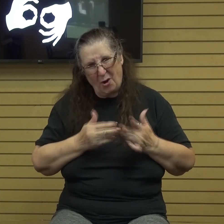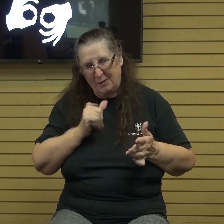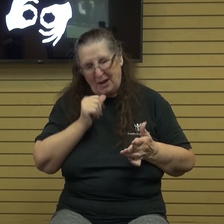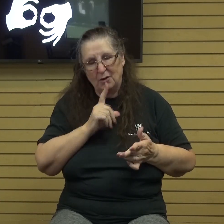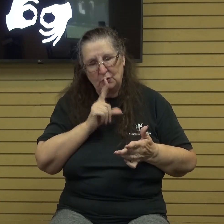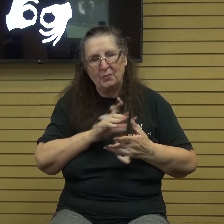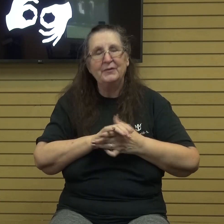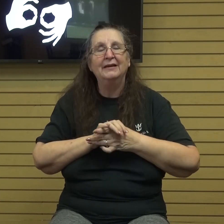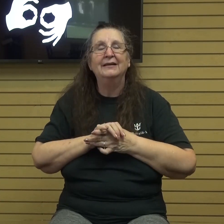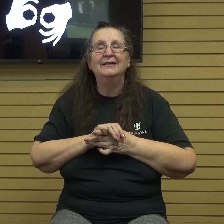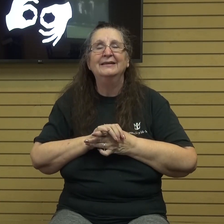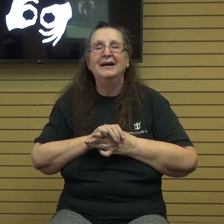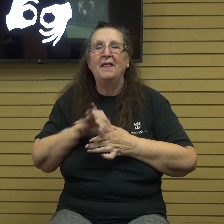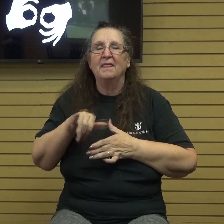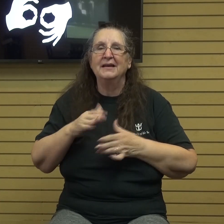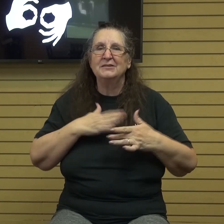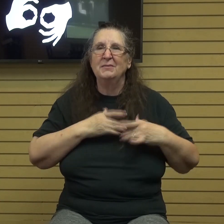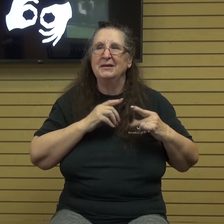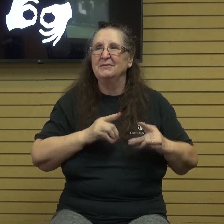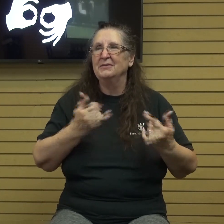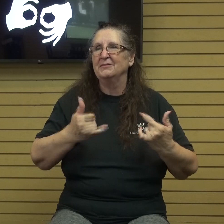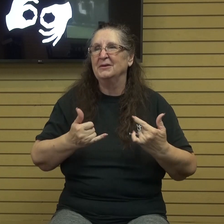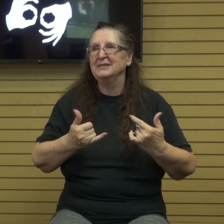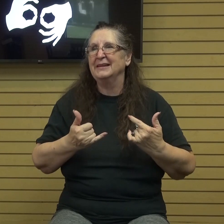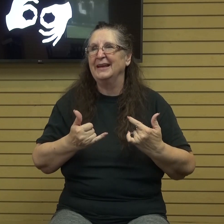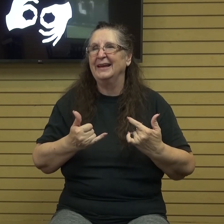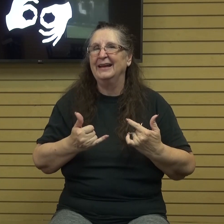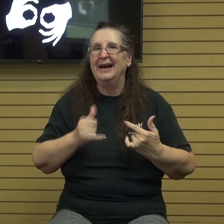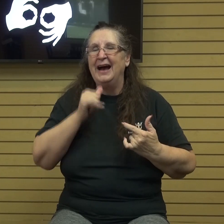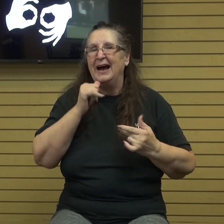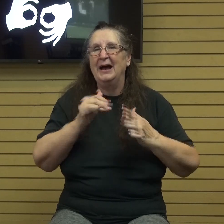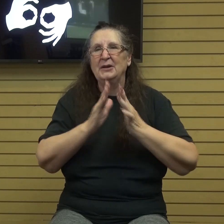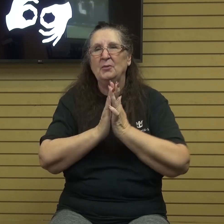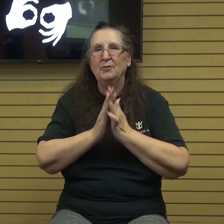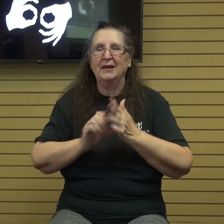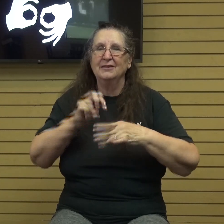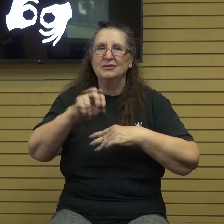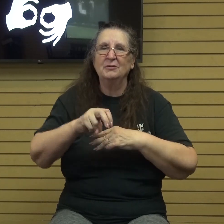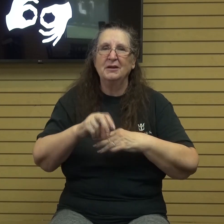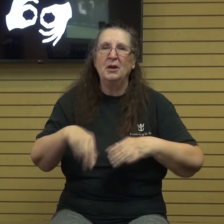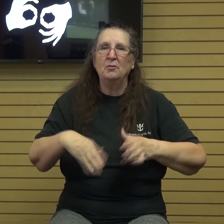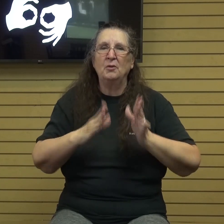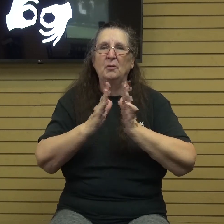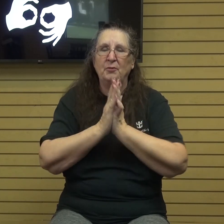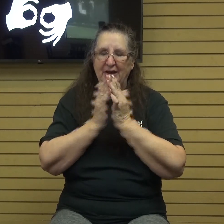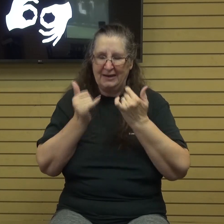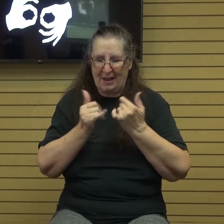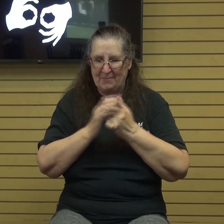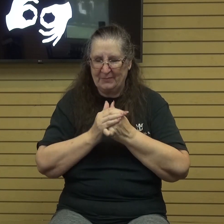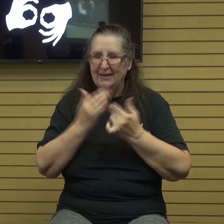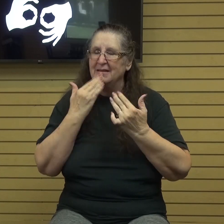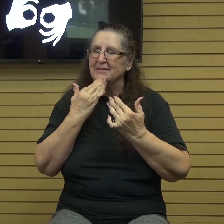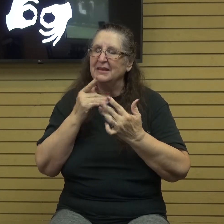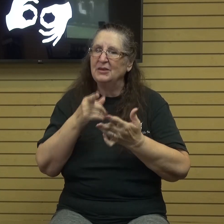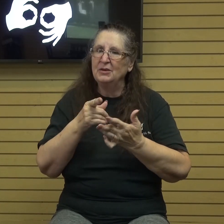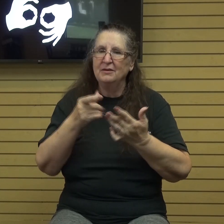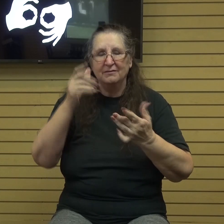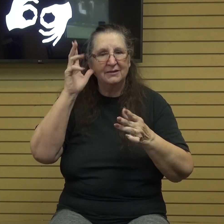anyhow, that's my devotional for today. And even though I didn't pray and just jump right into it, we're going to pray right now. And I thank you guys for listening to all